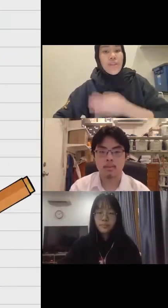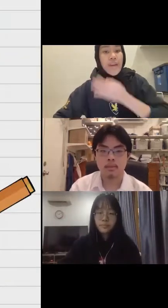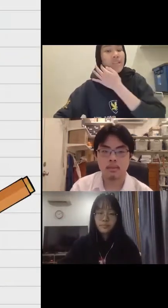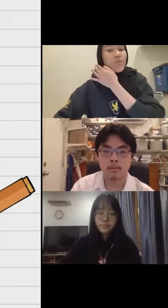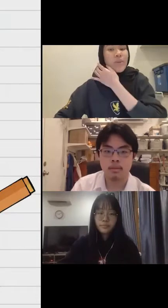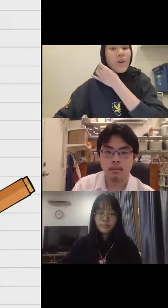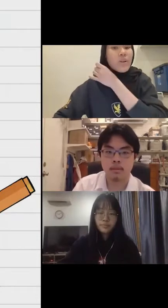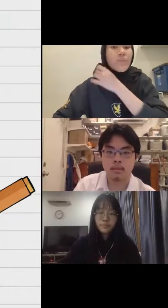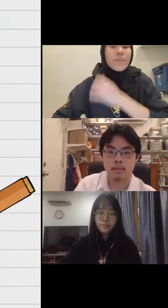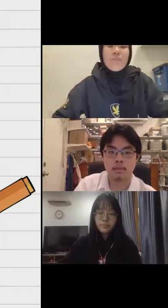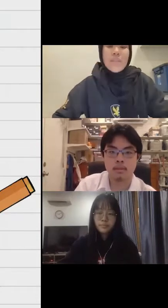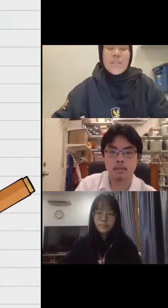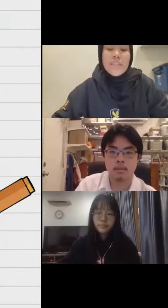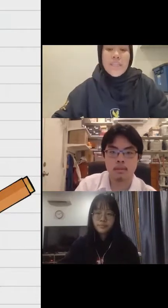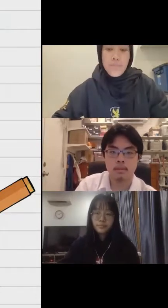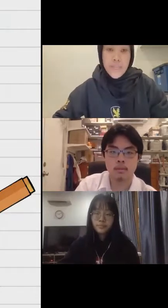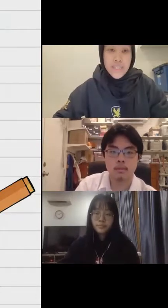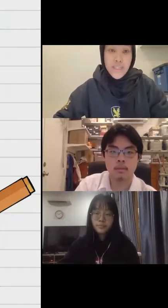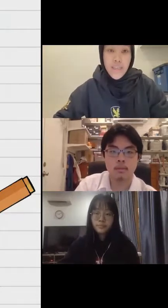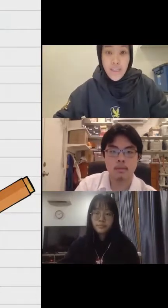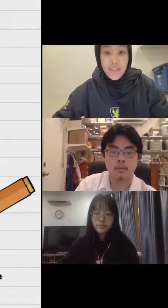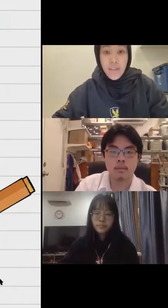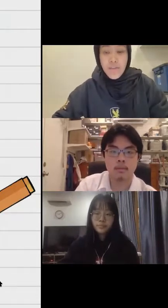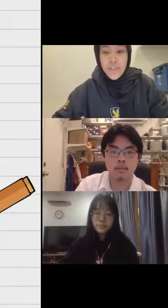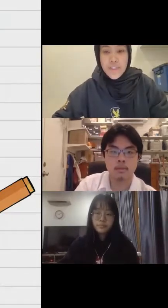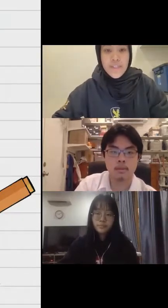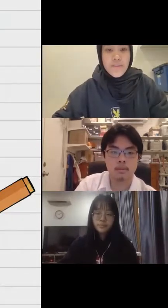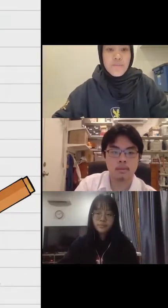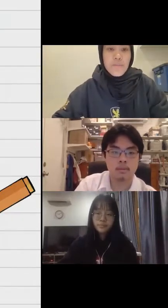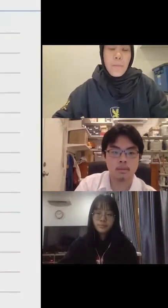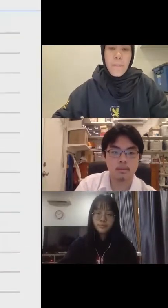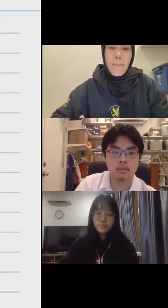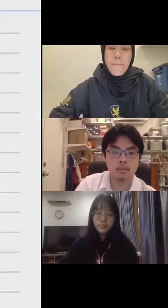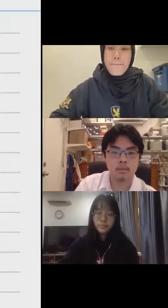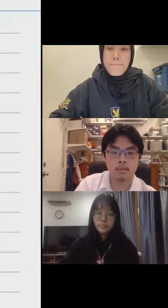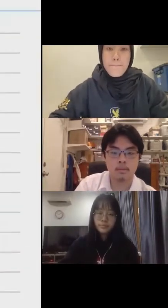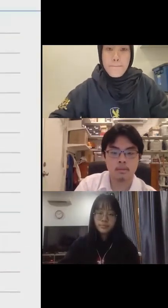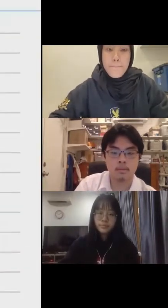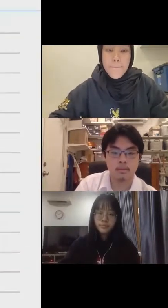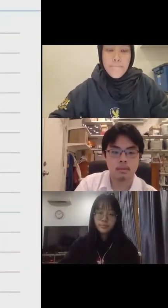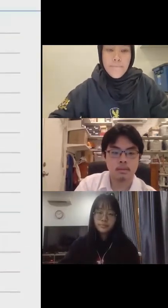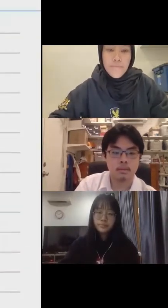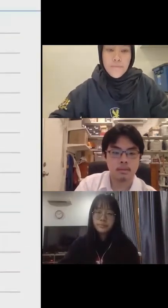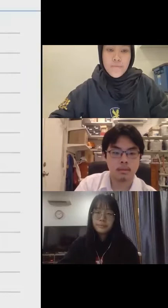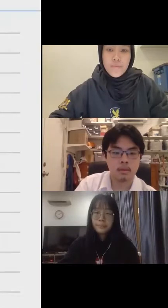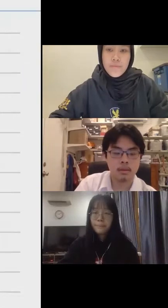So next, we are going to learn some basic ASL phrases.